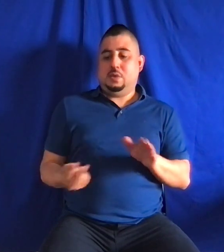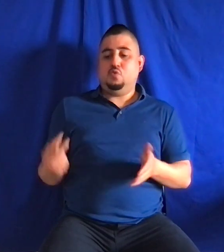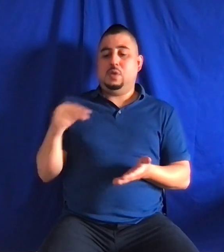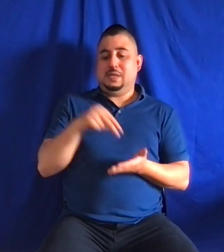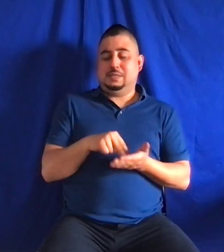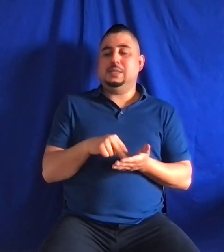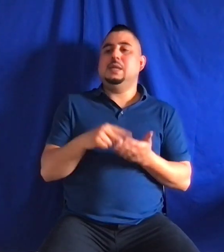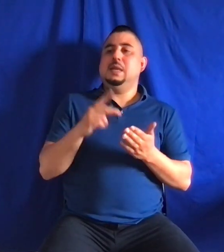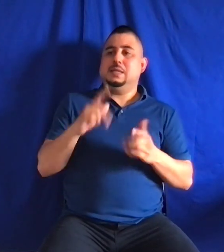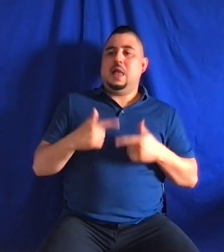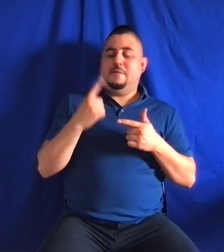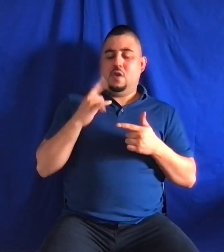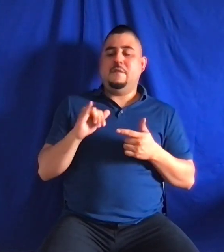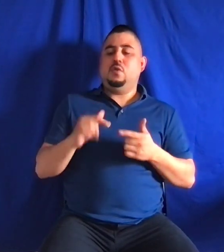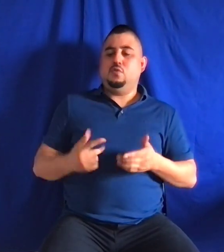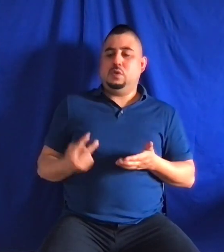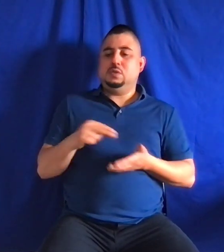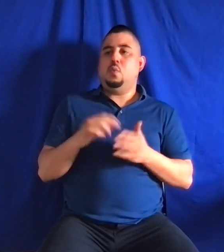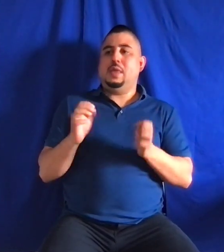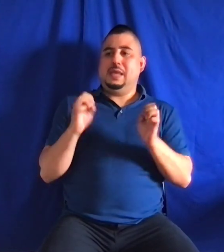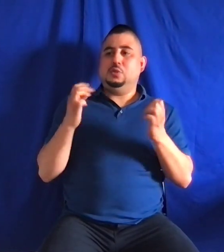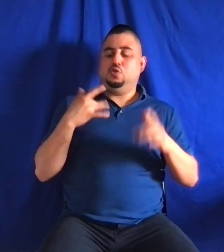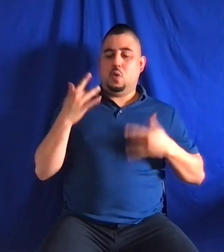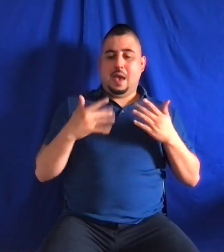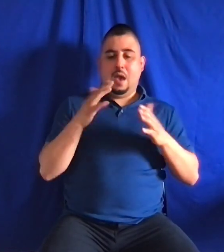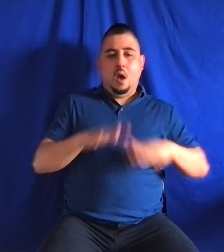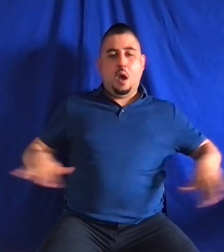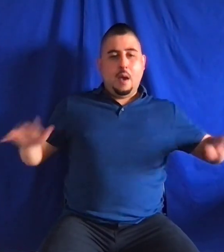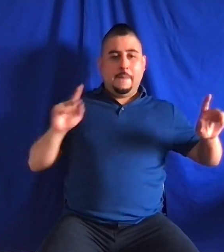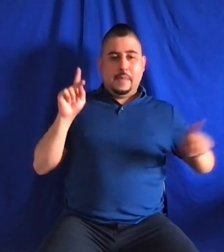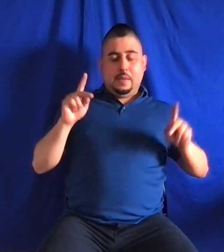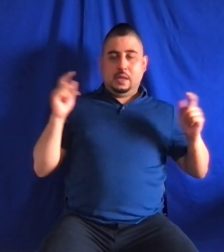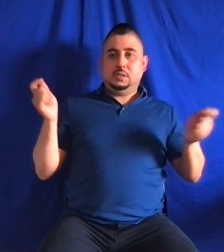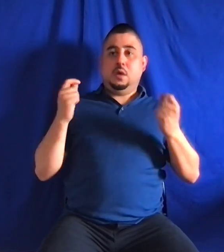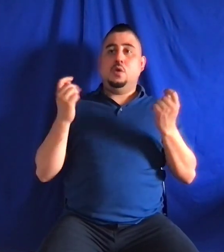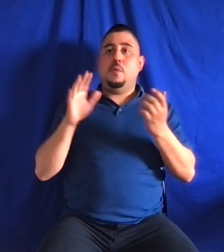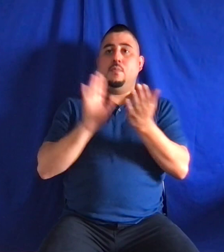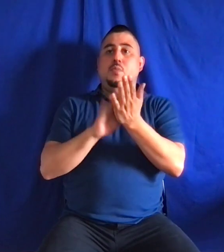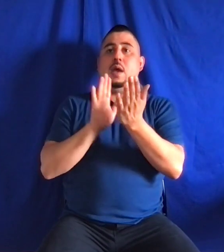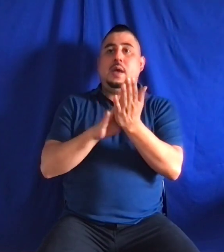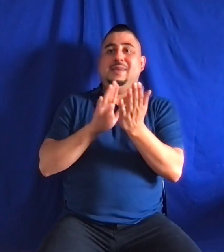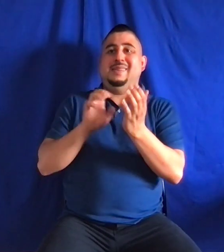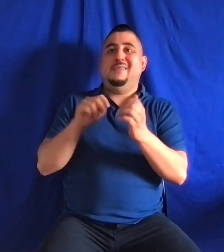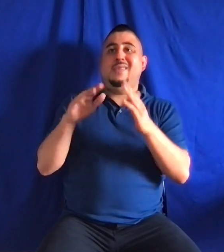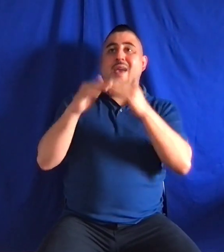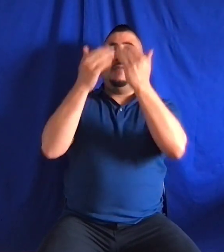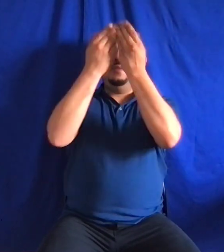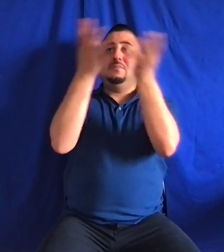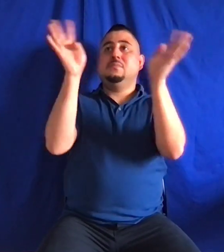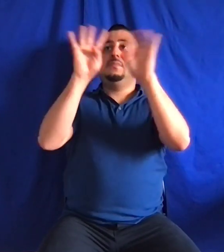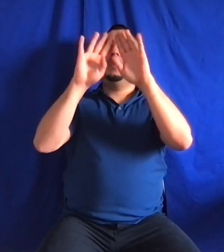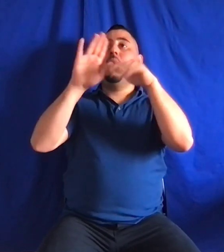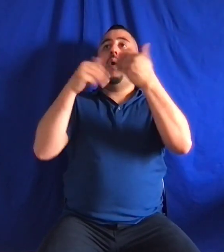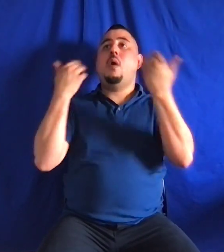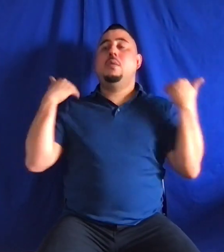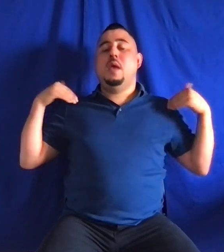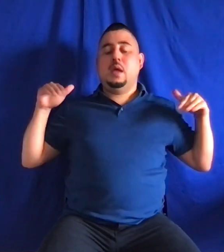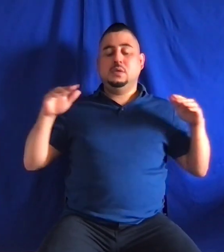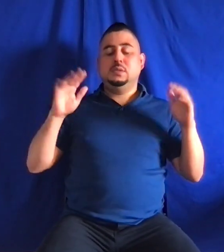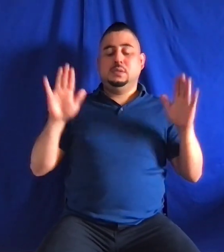Therefore, overcome with paschal joy, every land, every people exalts in your praise, and even the heavenly powers with the angelic hosts sing together the